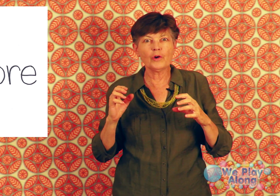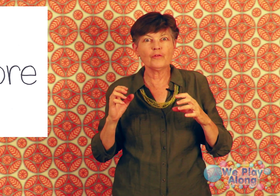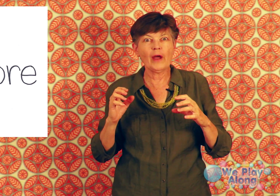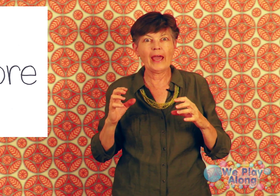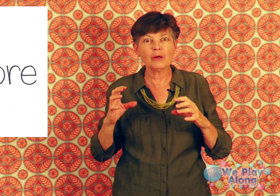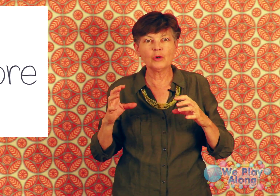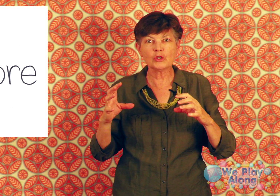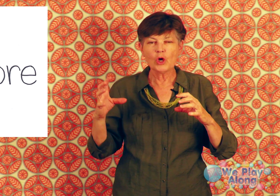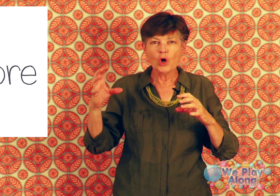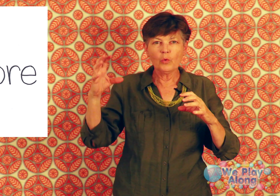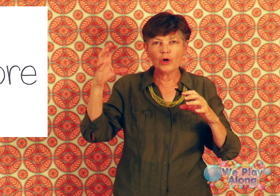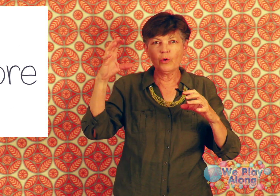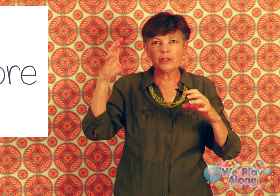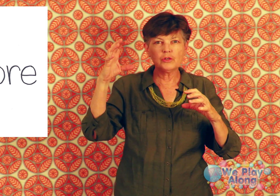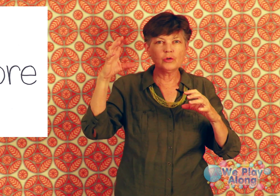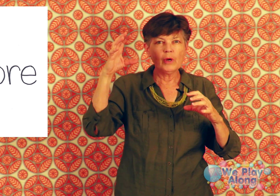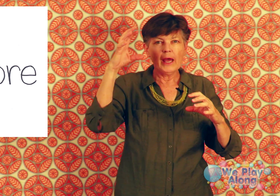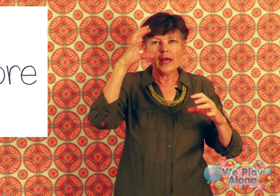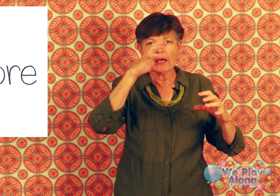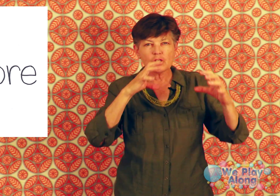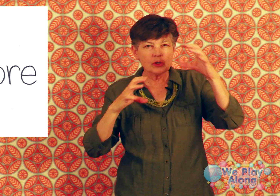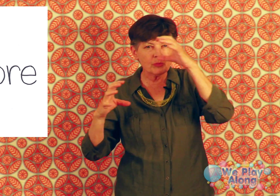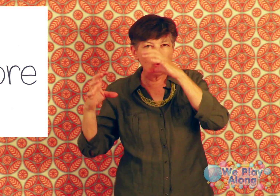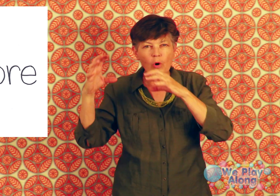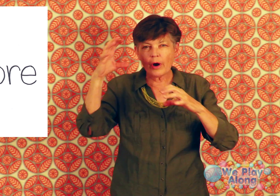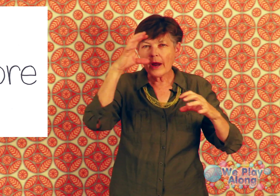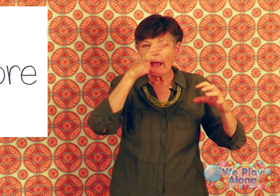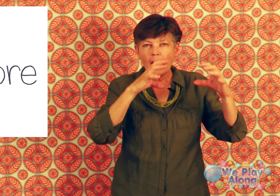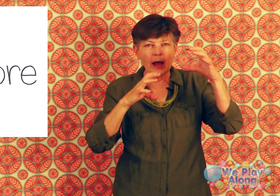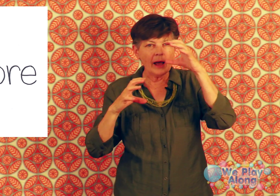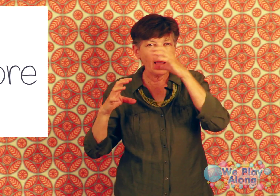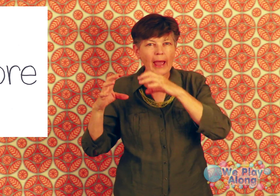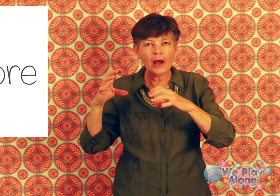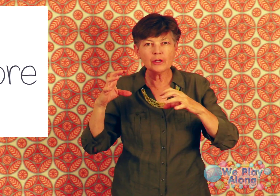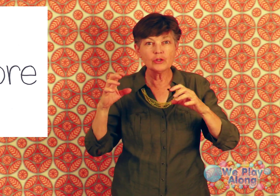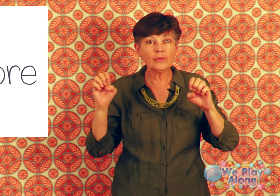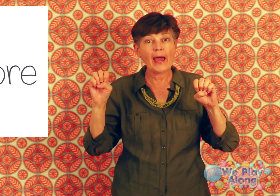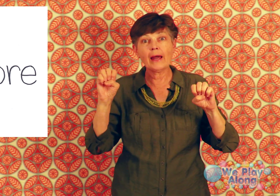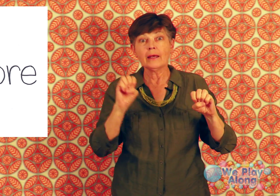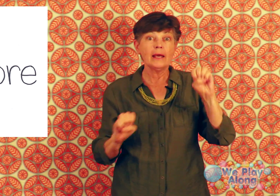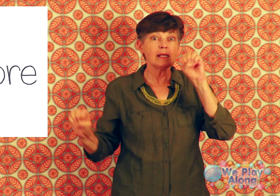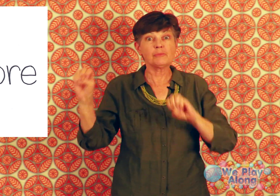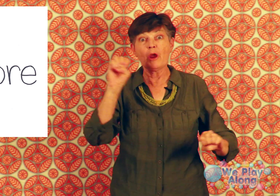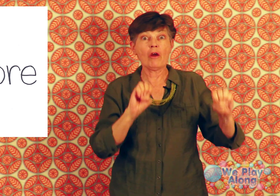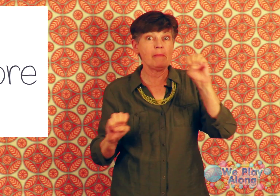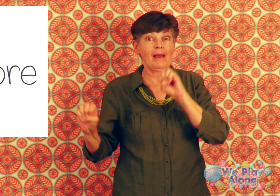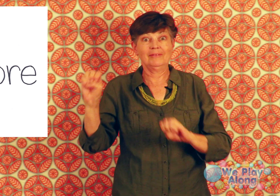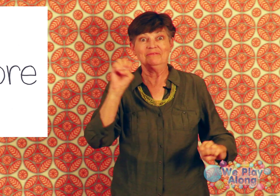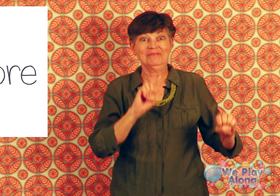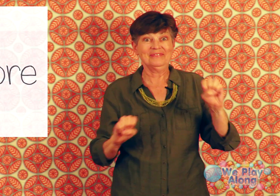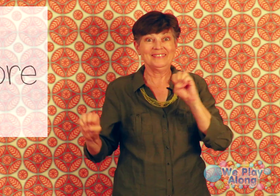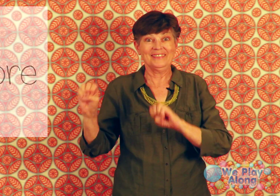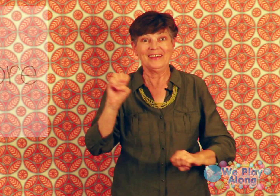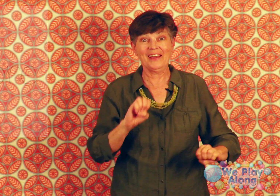wonderful animals. We're going to explore how to do that experiment.